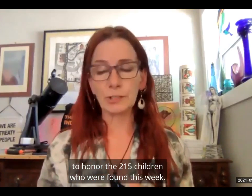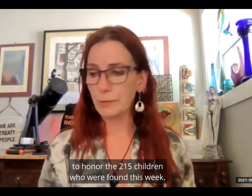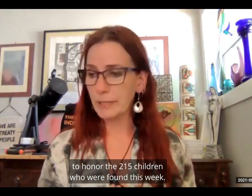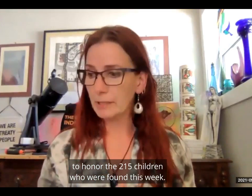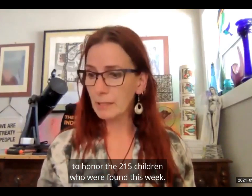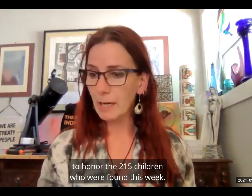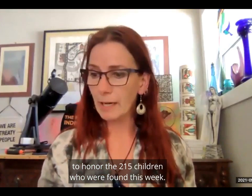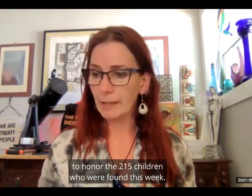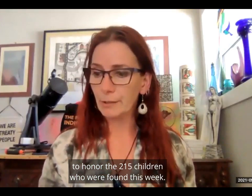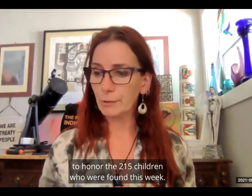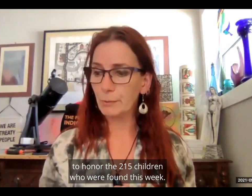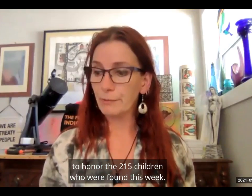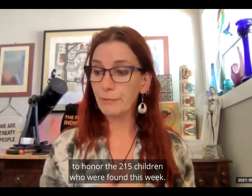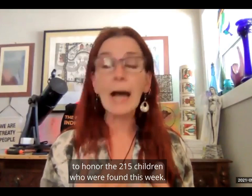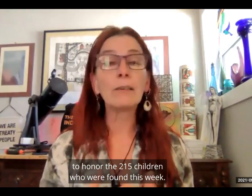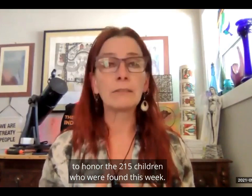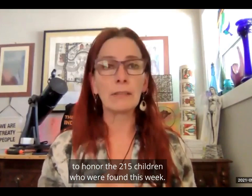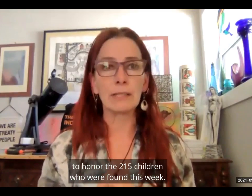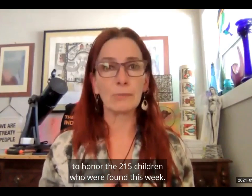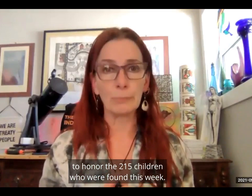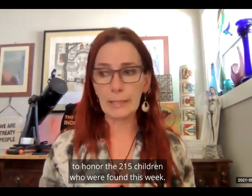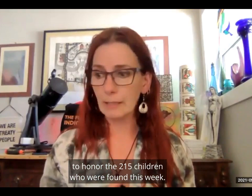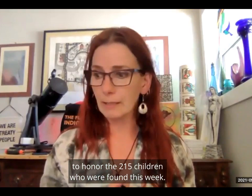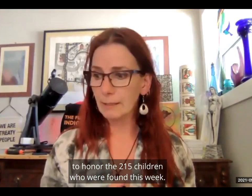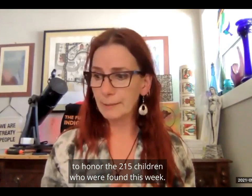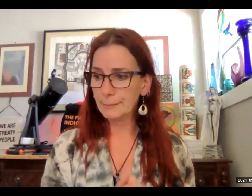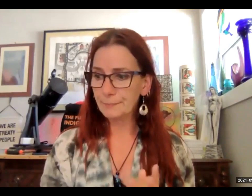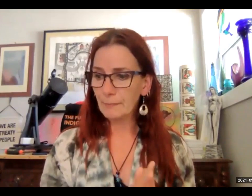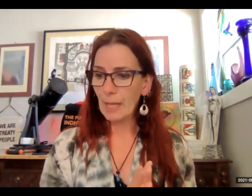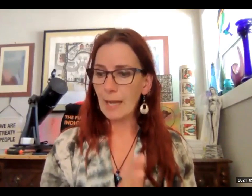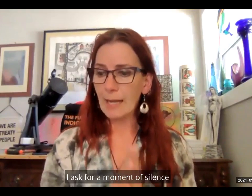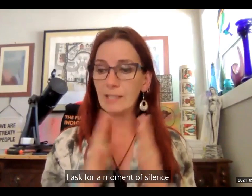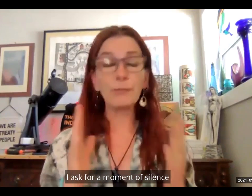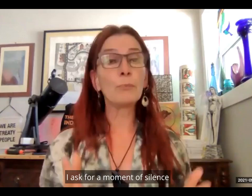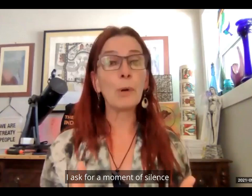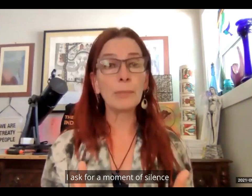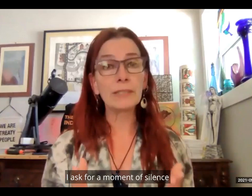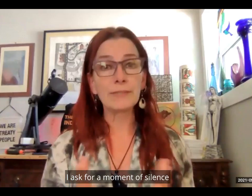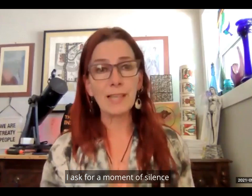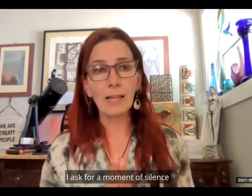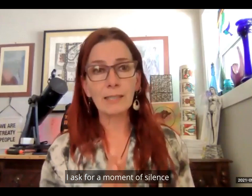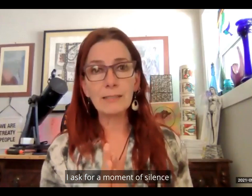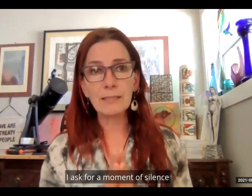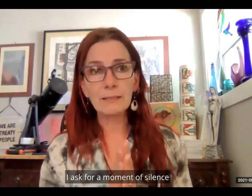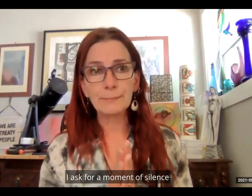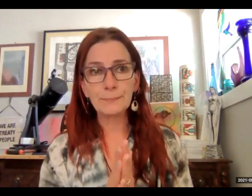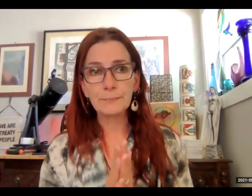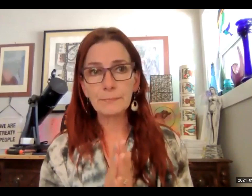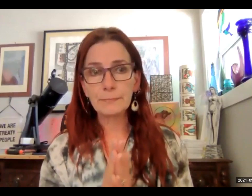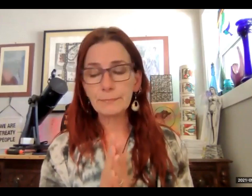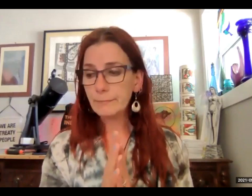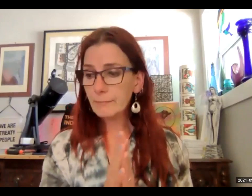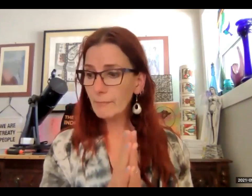215 children who were found this week. I ask for a moment of silence